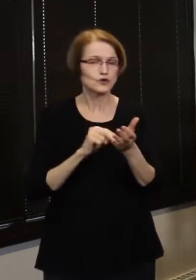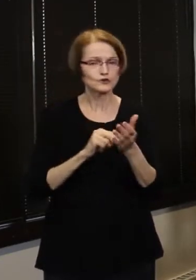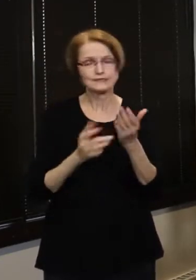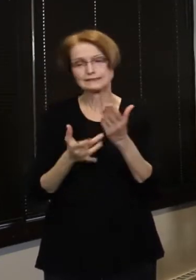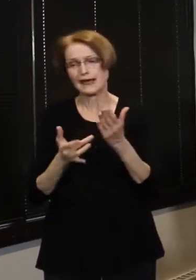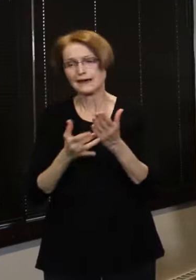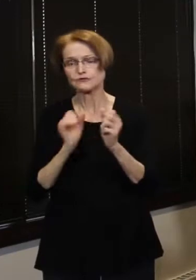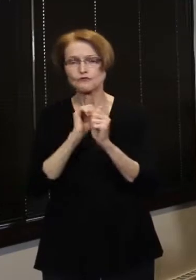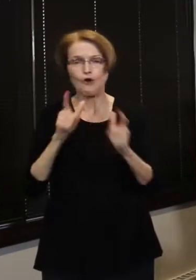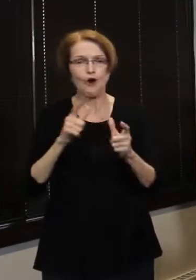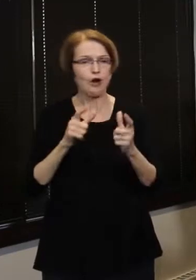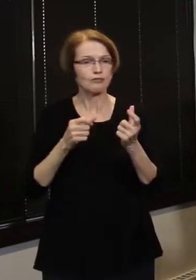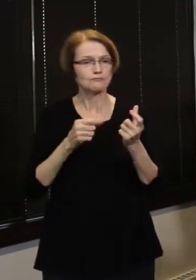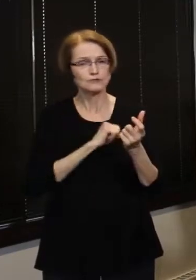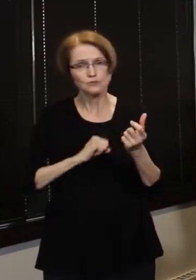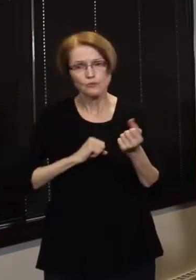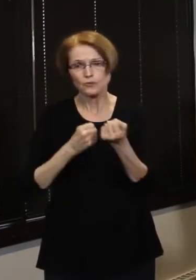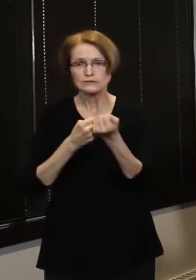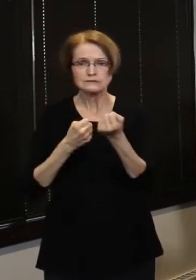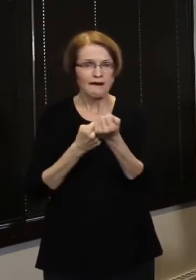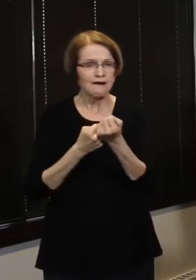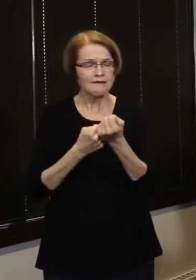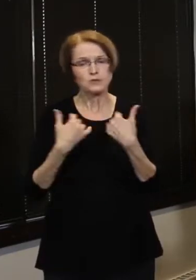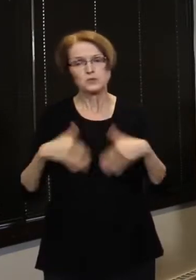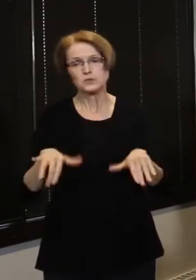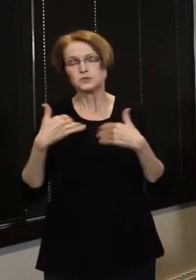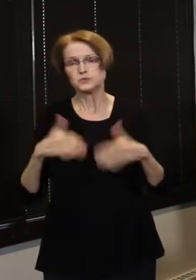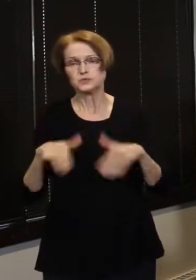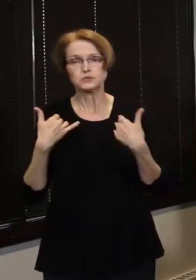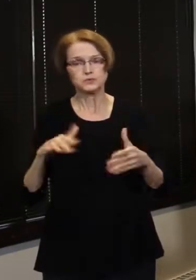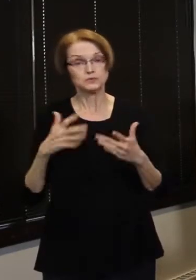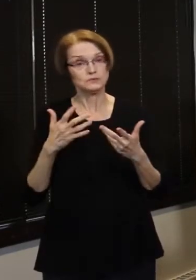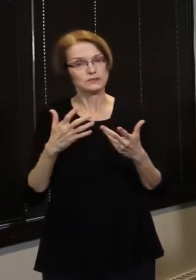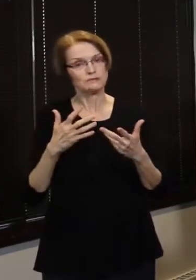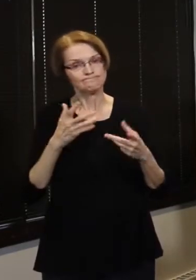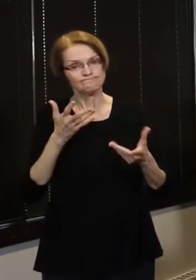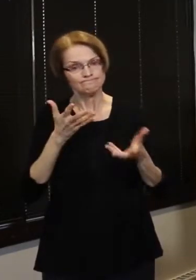techs, everybody that supports them to get these patients well enough to go home.